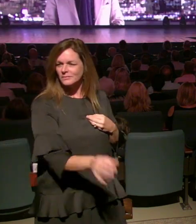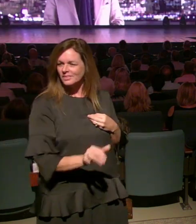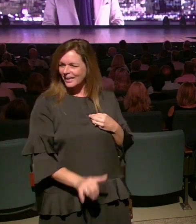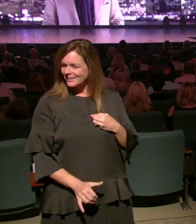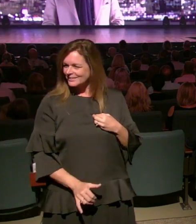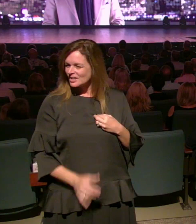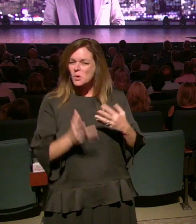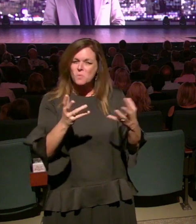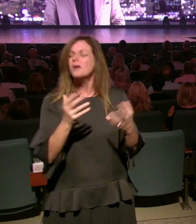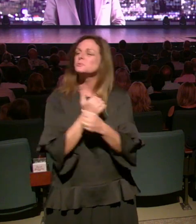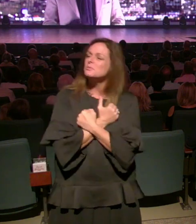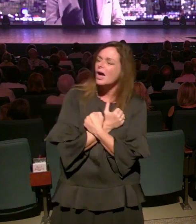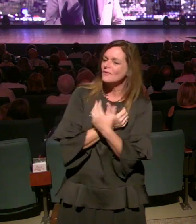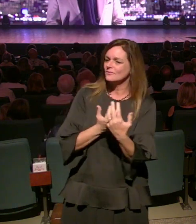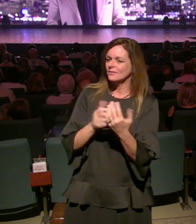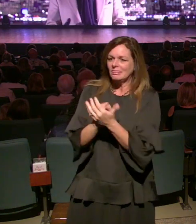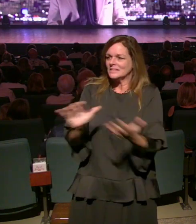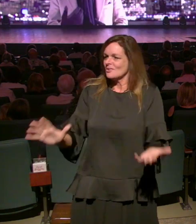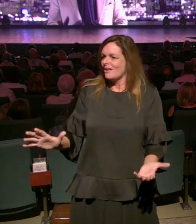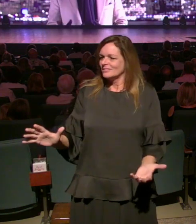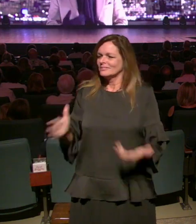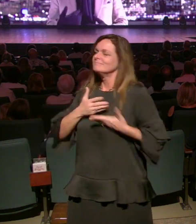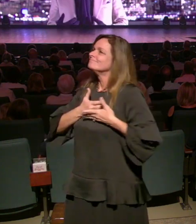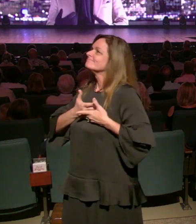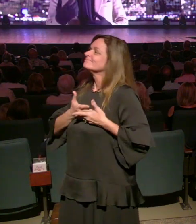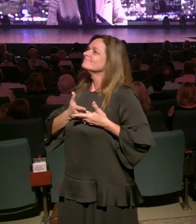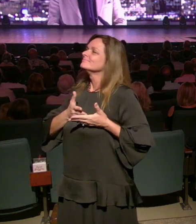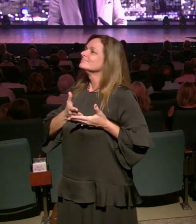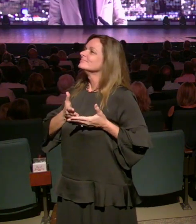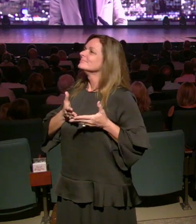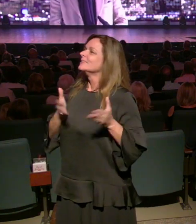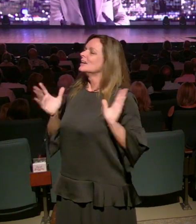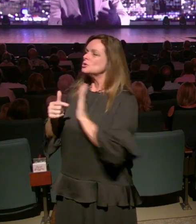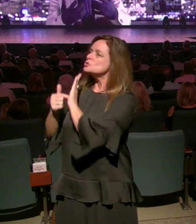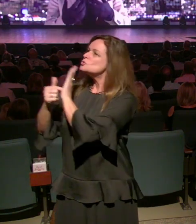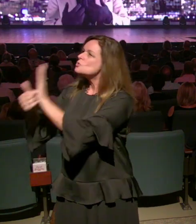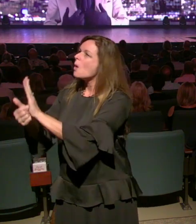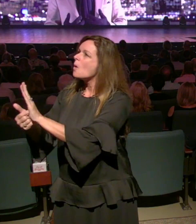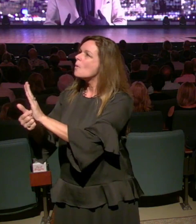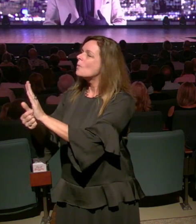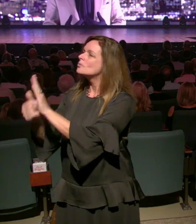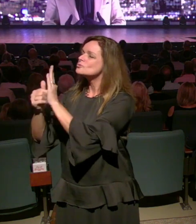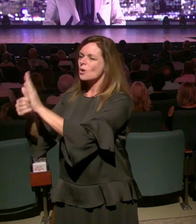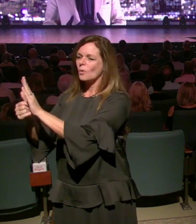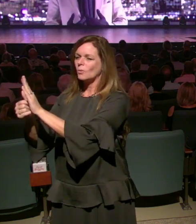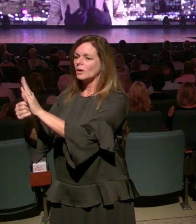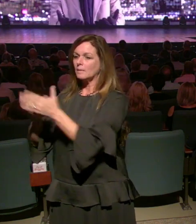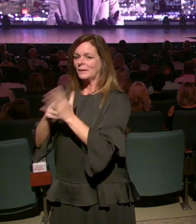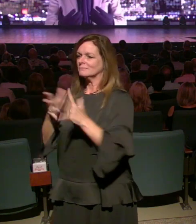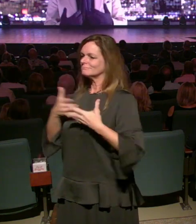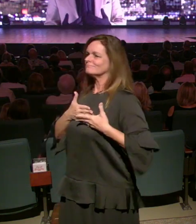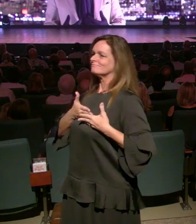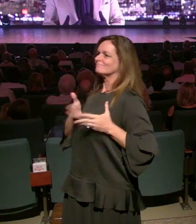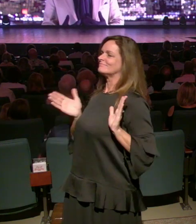you to love me too. And the way that you and I demonstrate our love back to God is by receiving the gift that he's giving, by